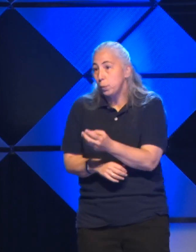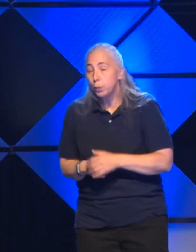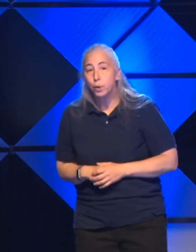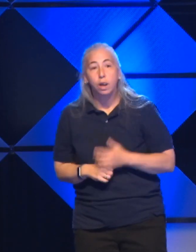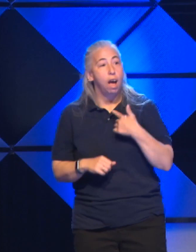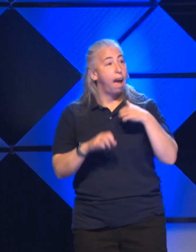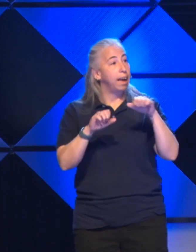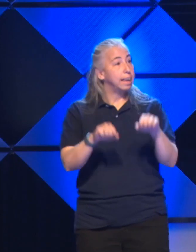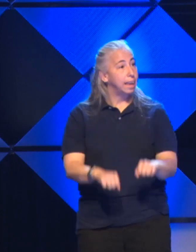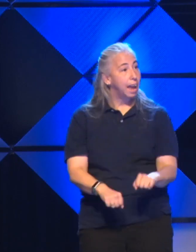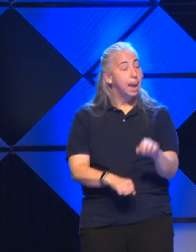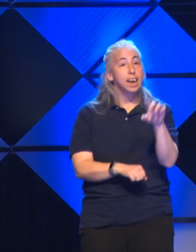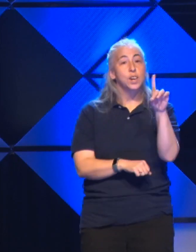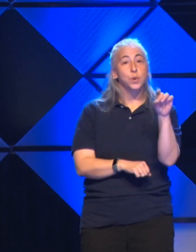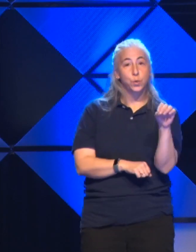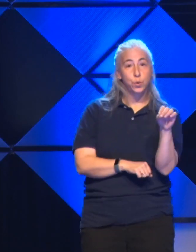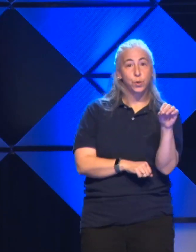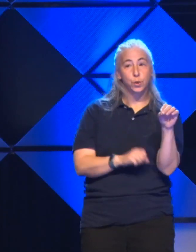I can do